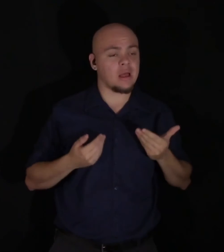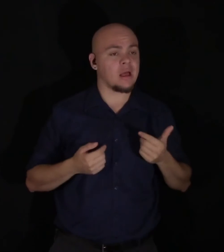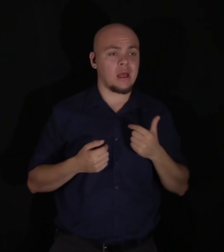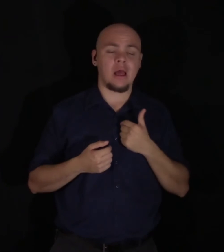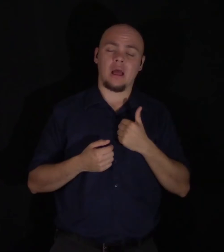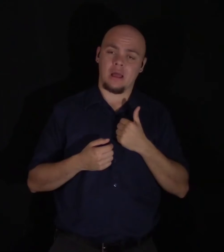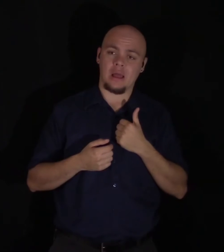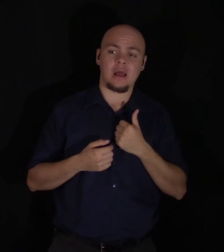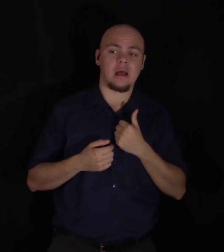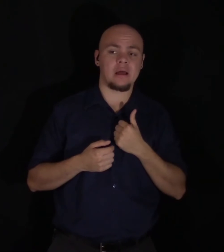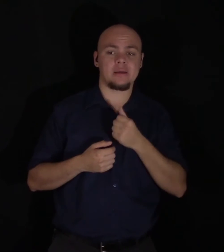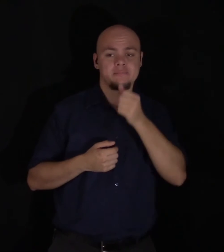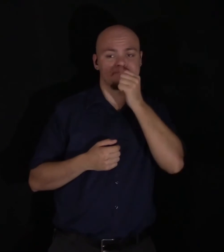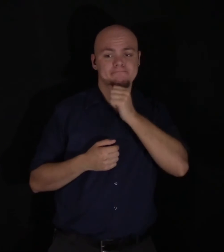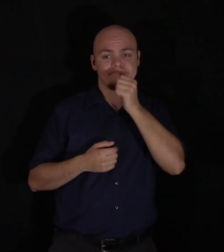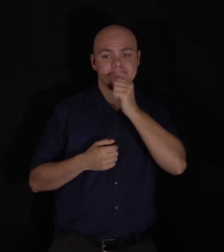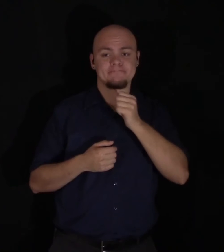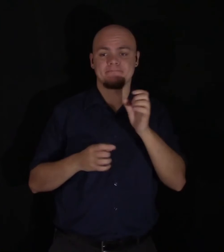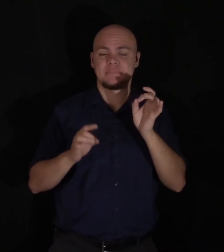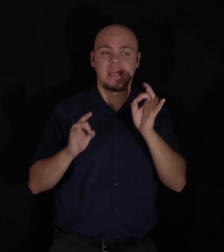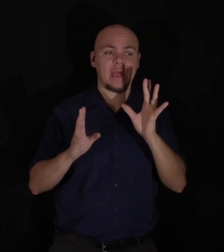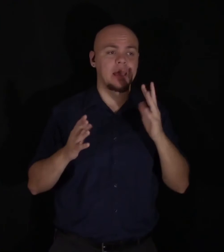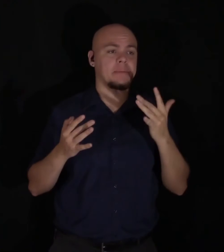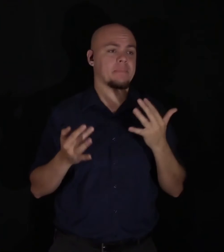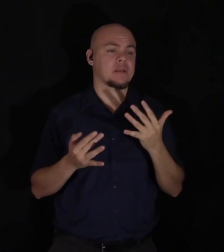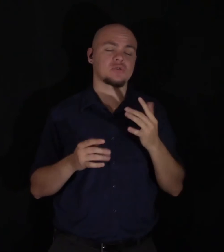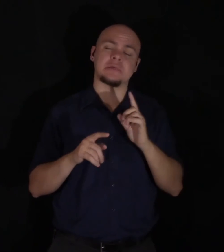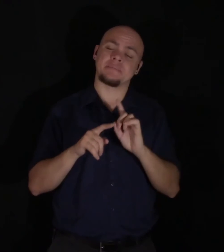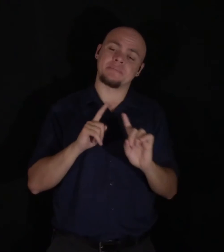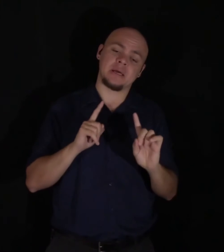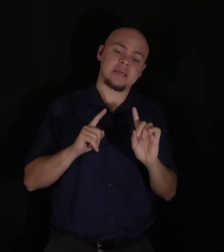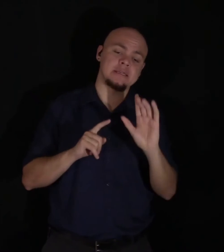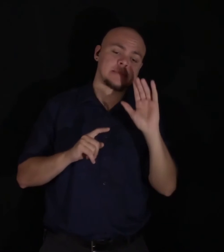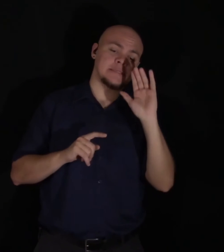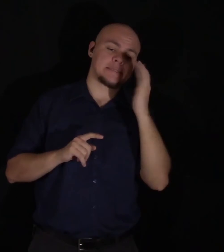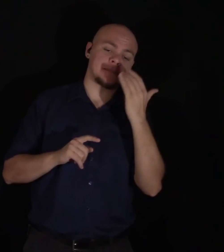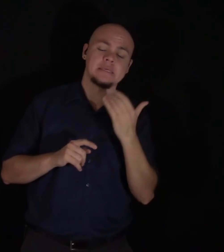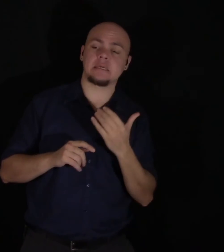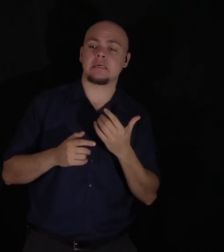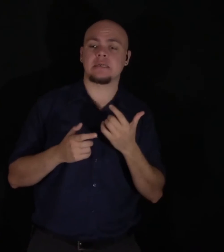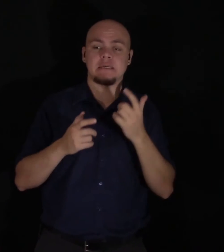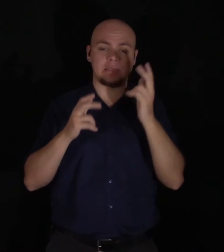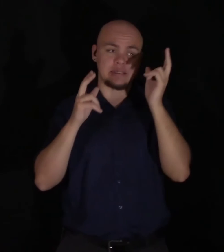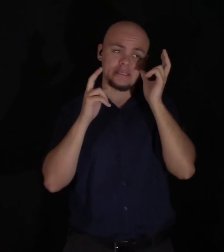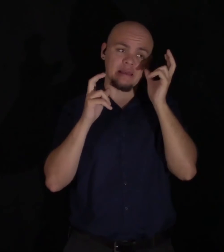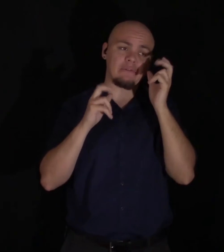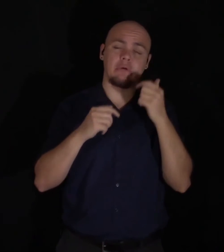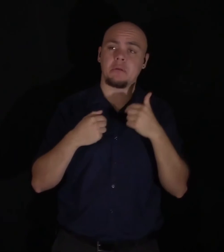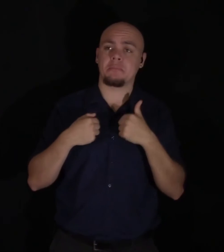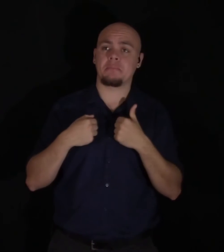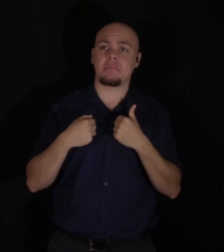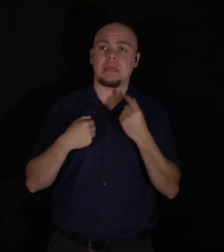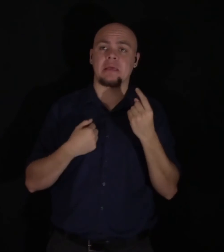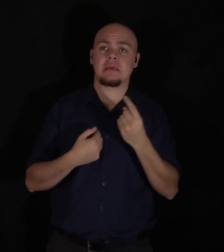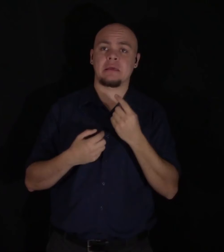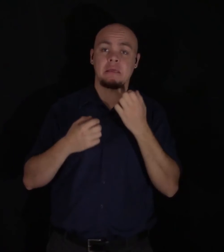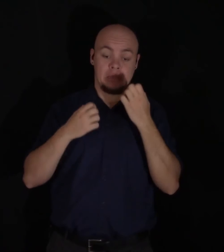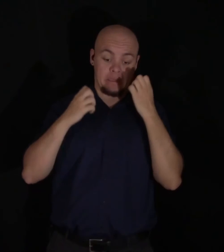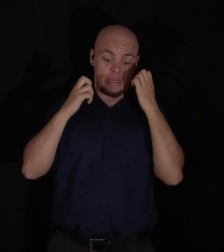too impatient of difficulties, but it is still greater evil to me that I am self-educated.